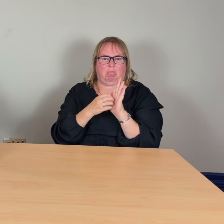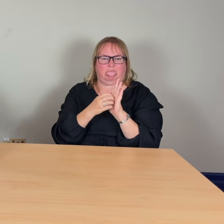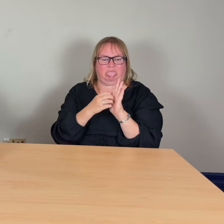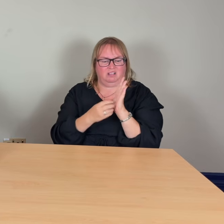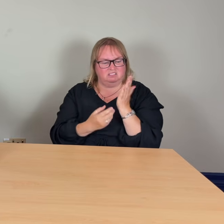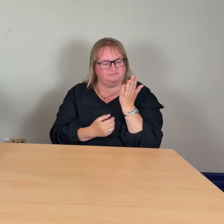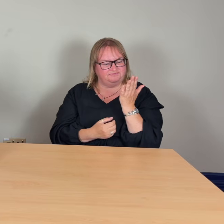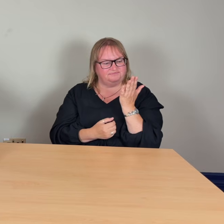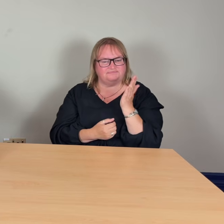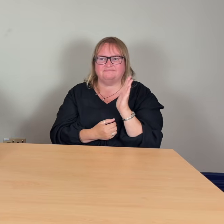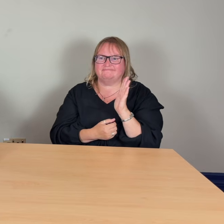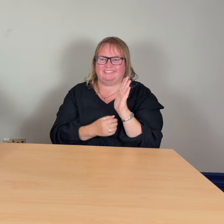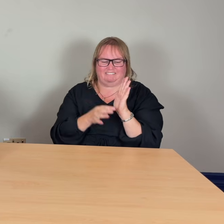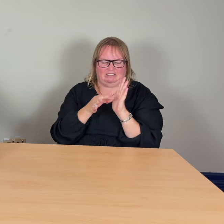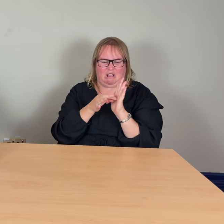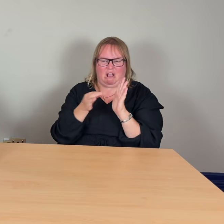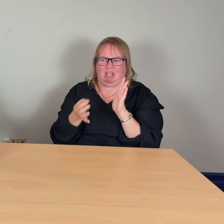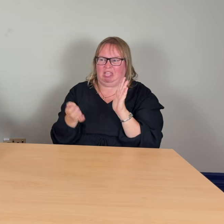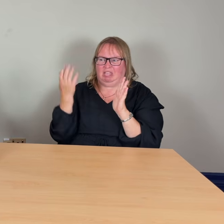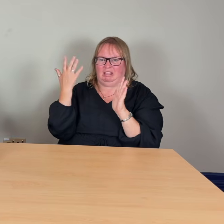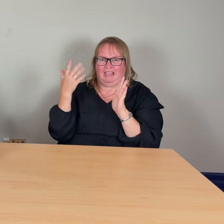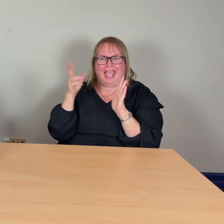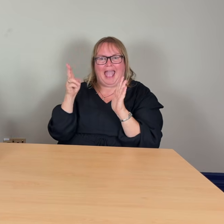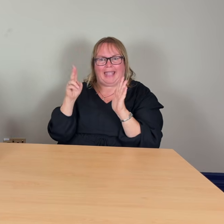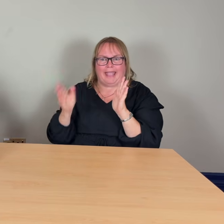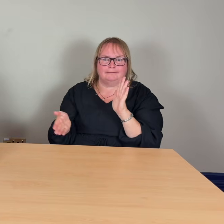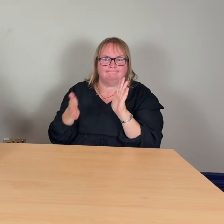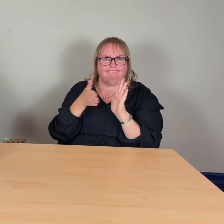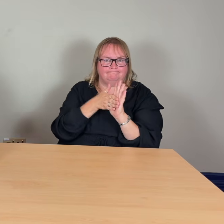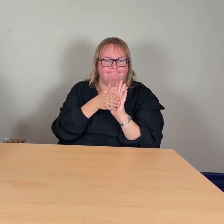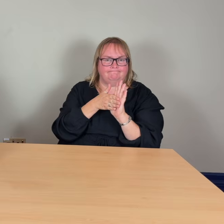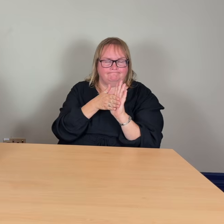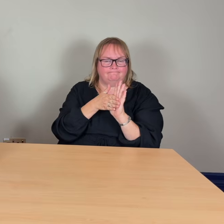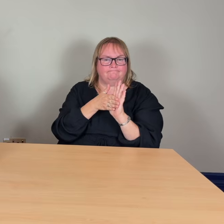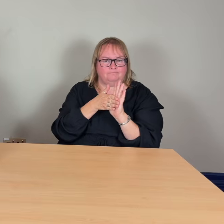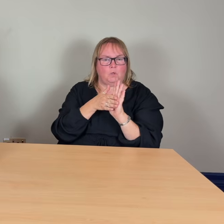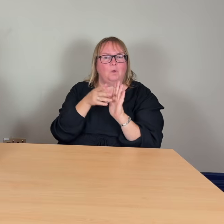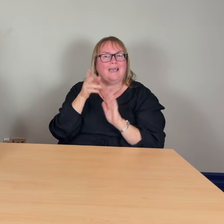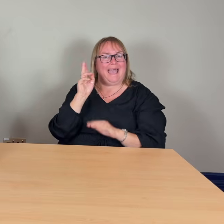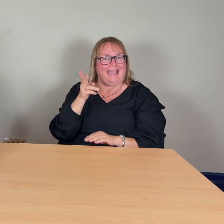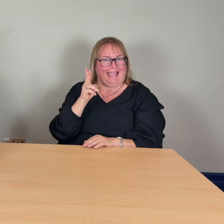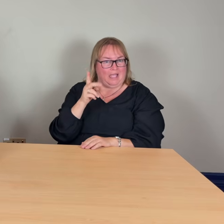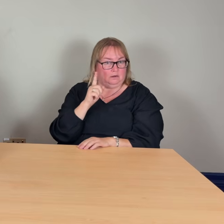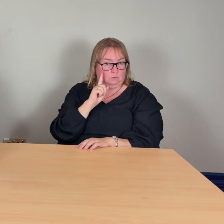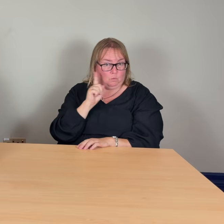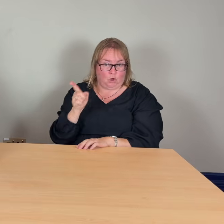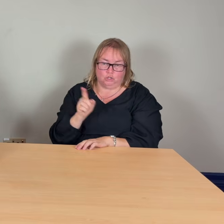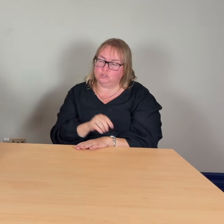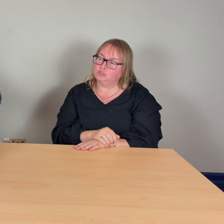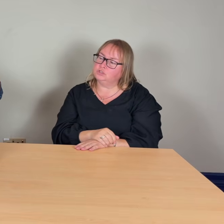mess, and you have to take it off and start again at that point. So we'll do it just one more time.